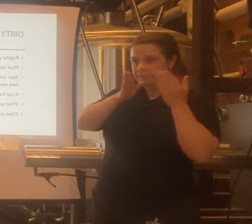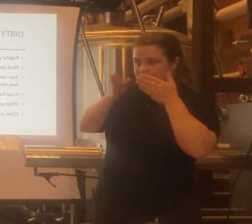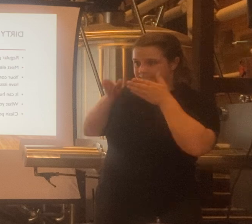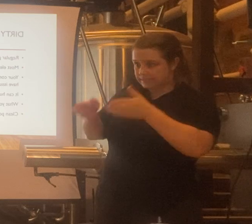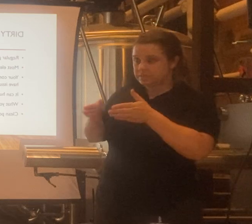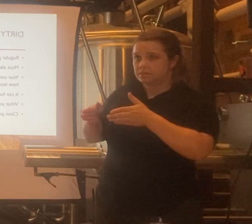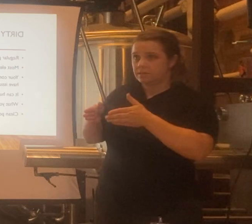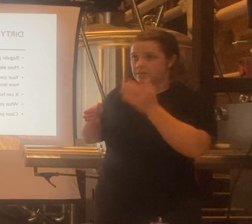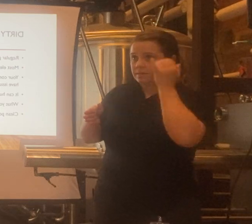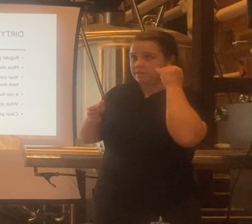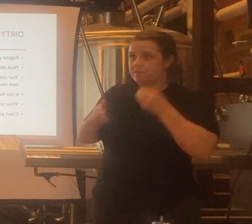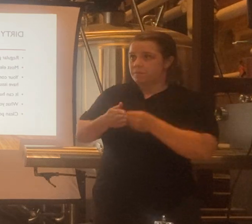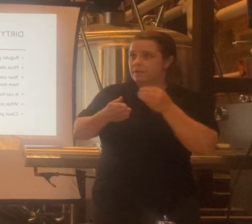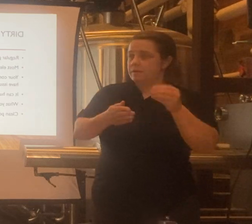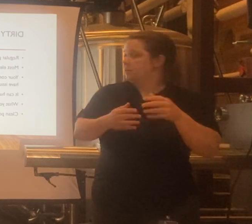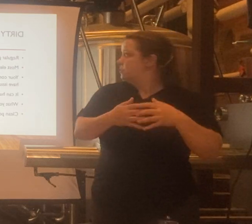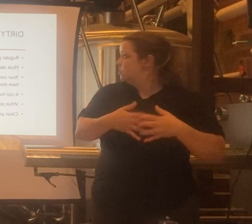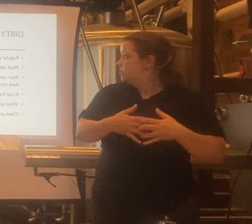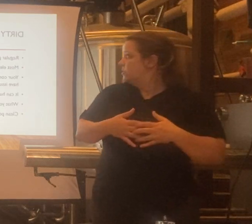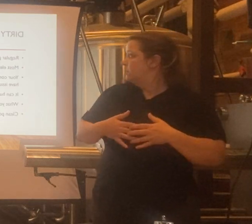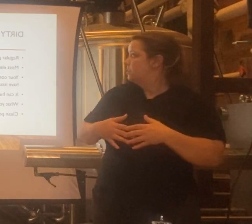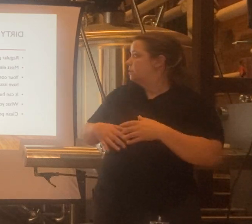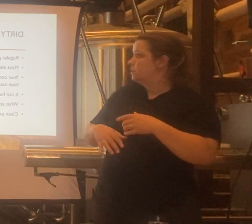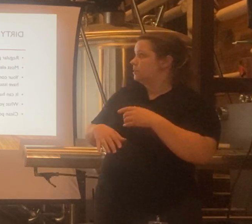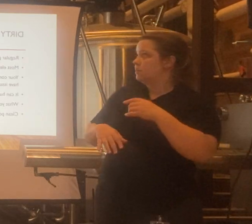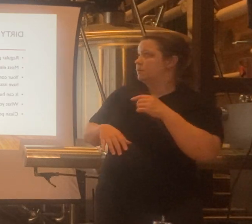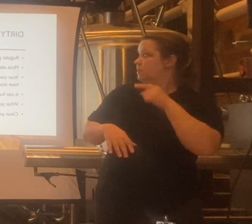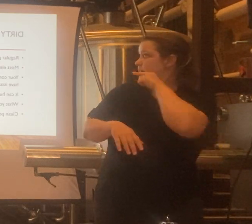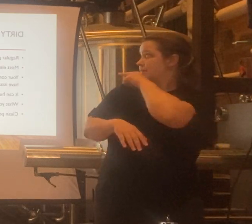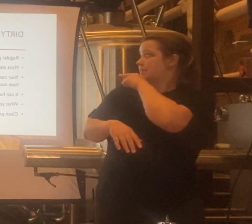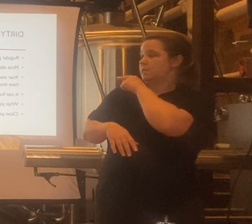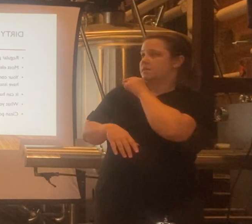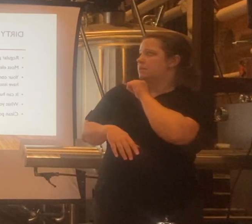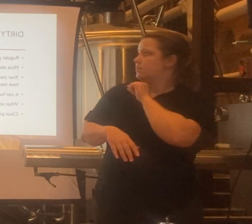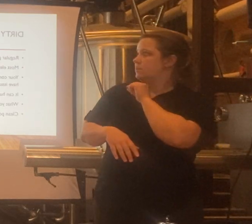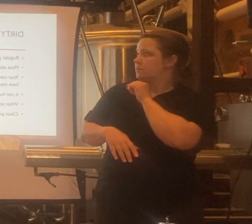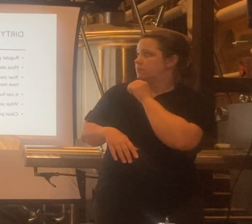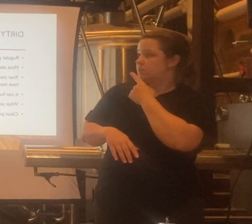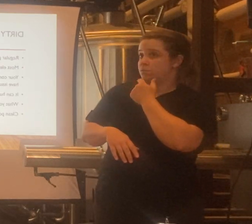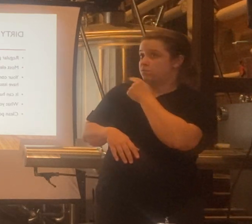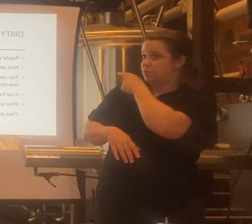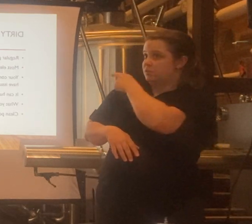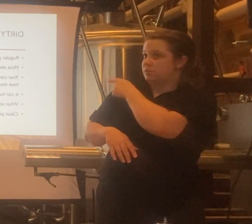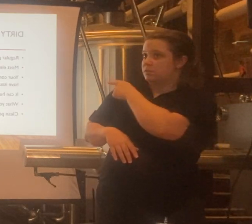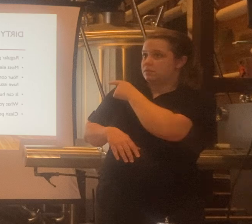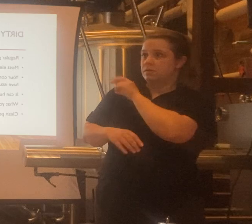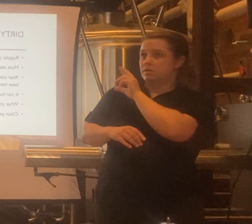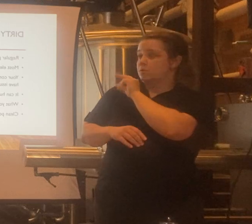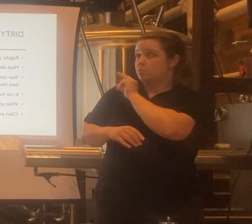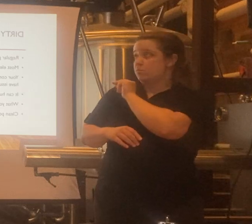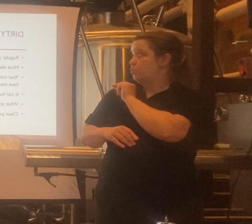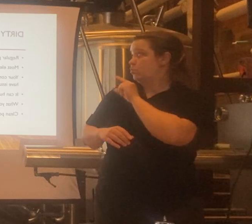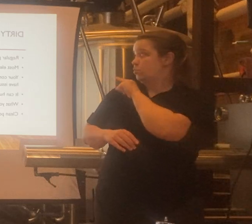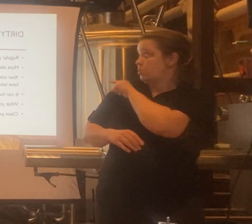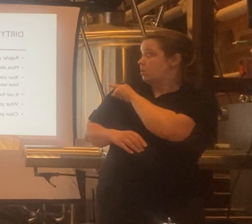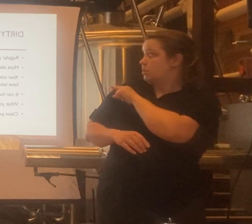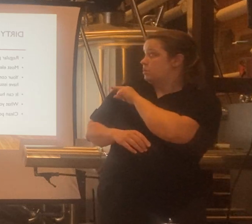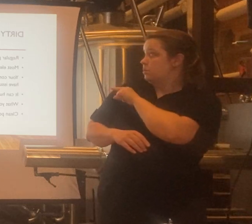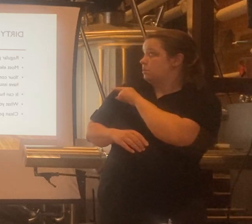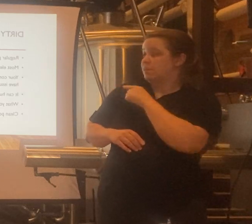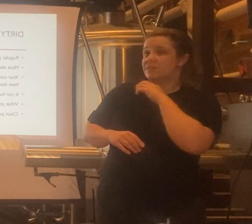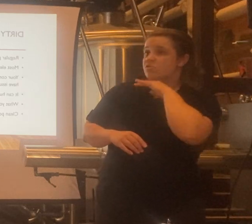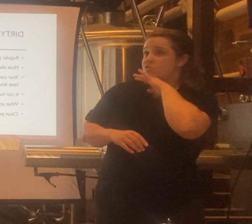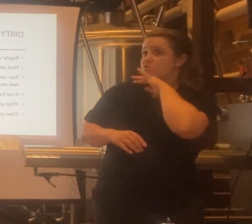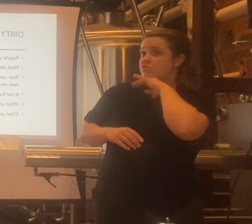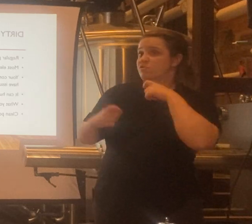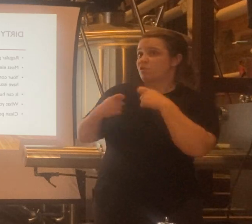not like this at all. It can actually kill them. Okay, people will turn stuff on and it will kill them. And so the dirtier the power